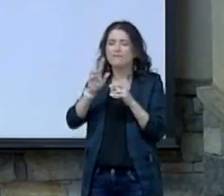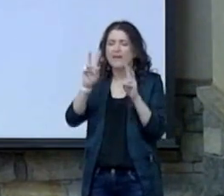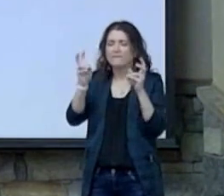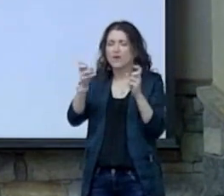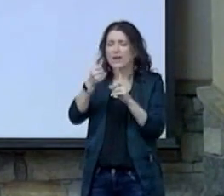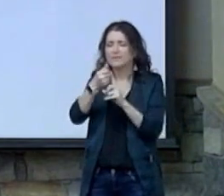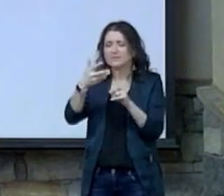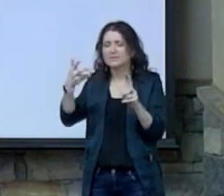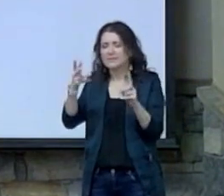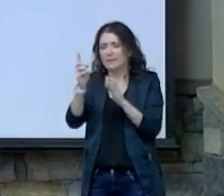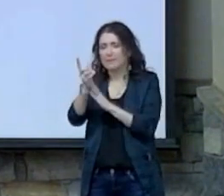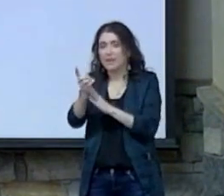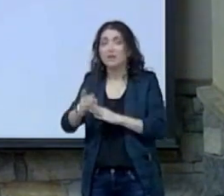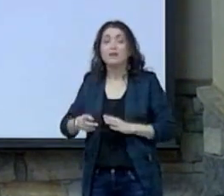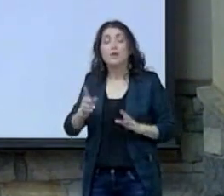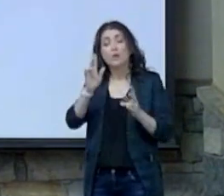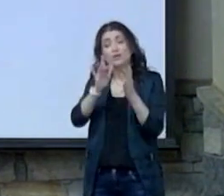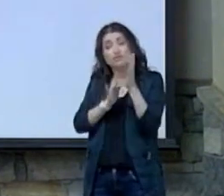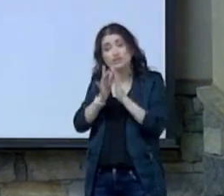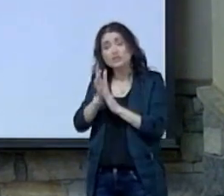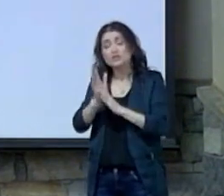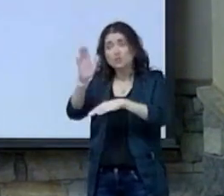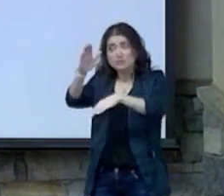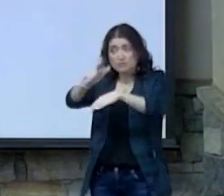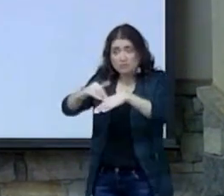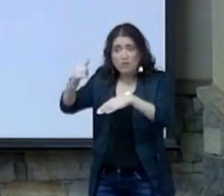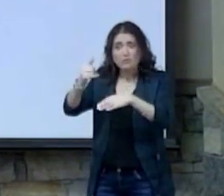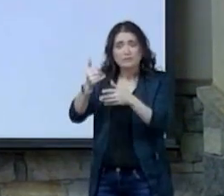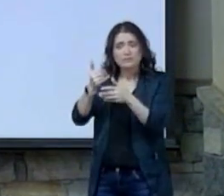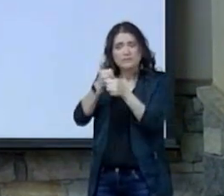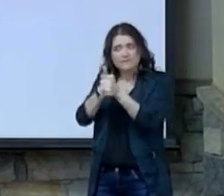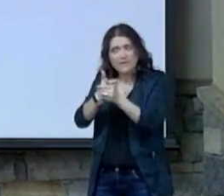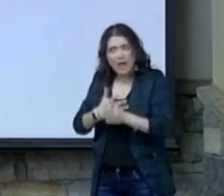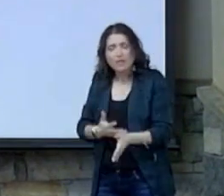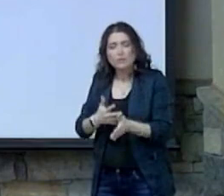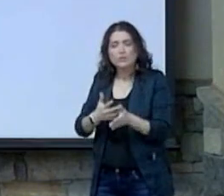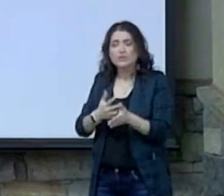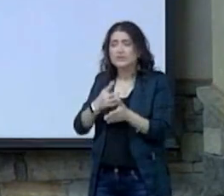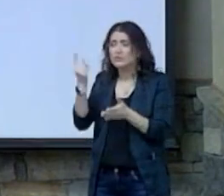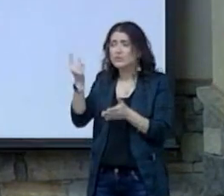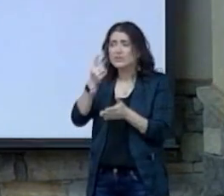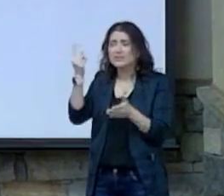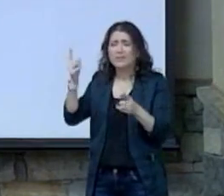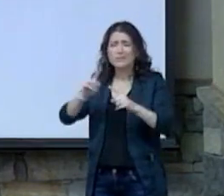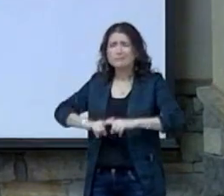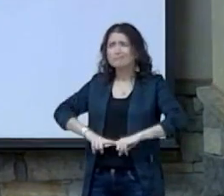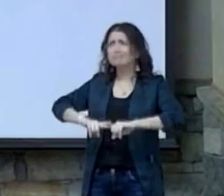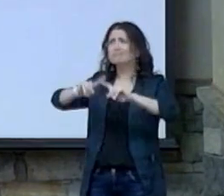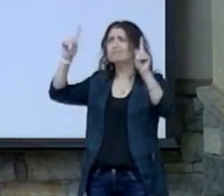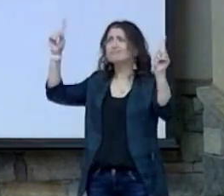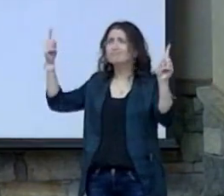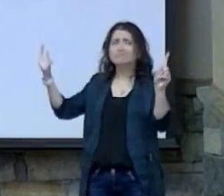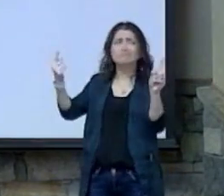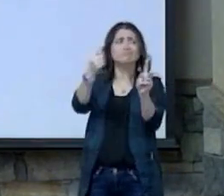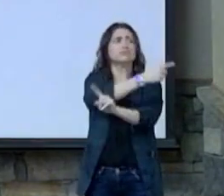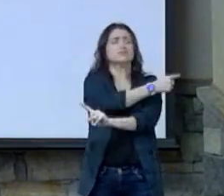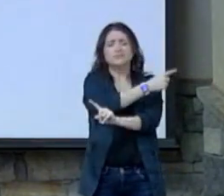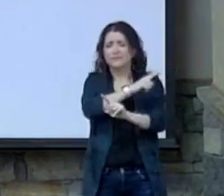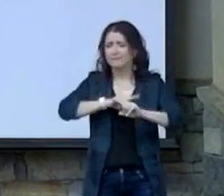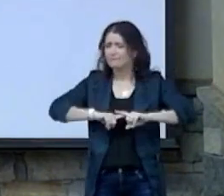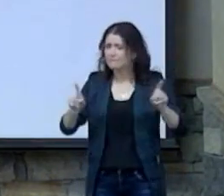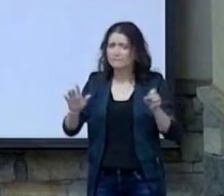moment. And what Jesus was calling his followers to was something completely different. Think about